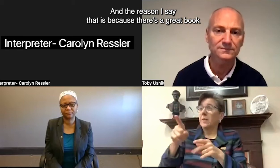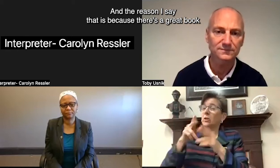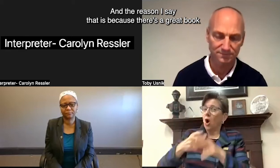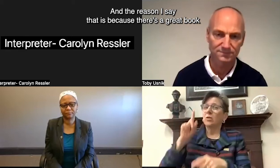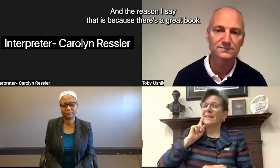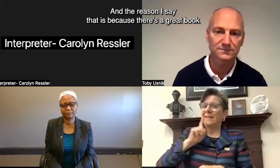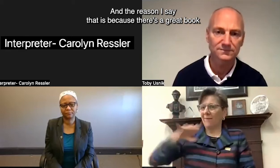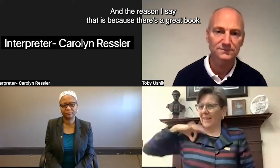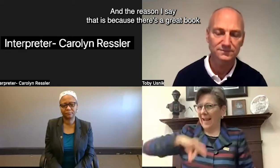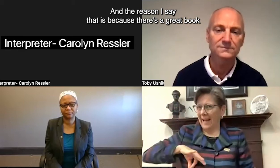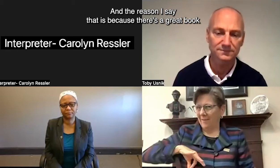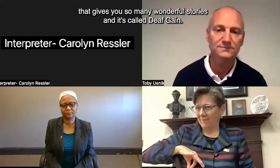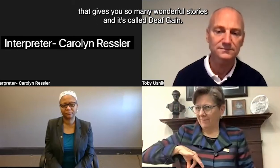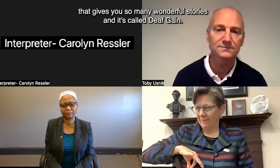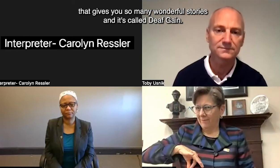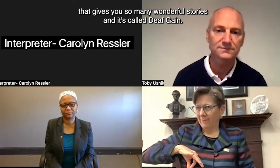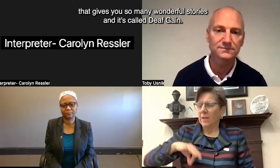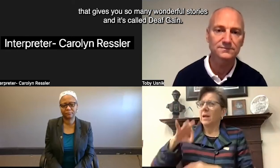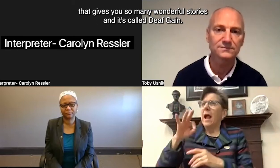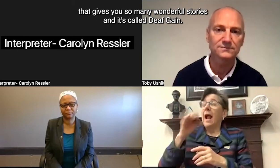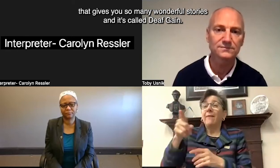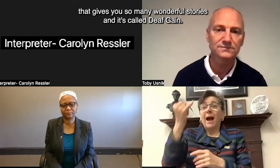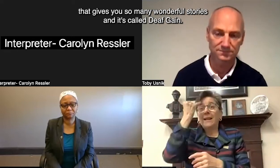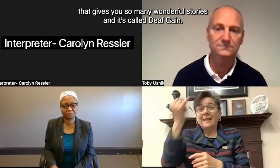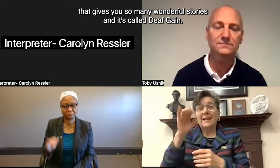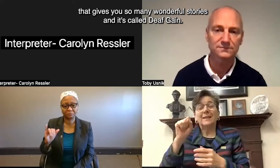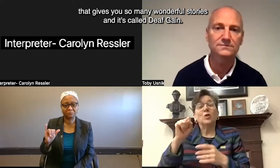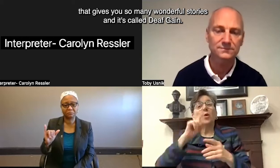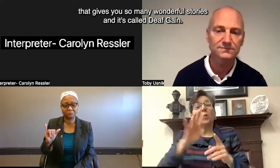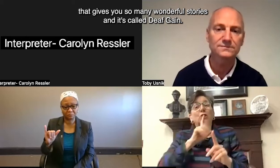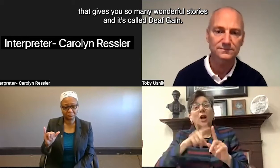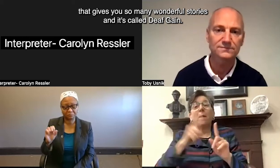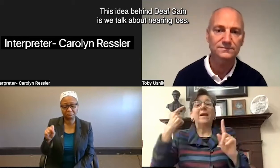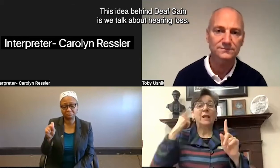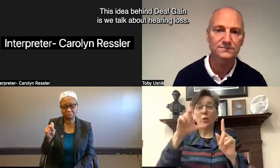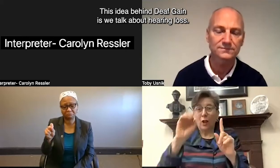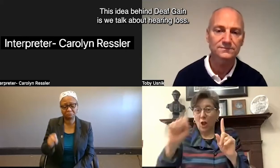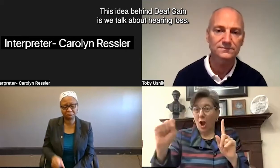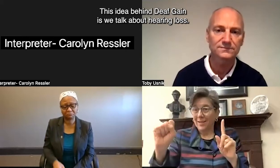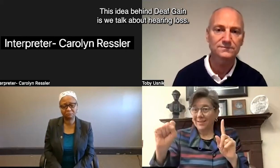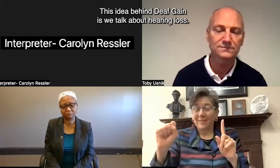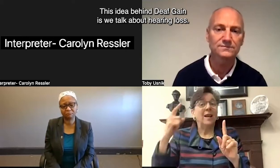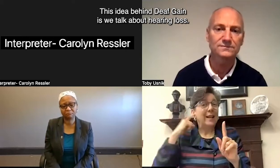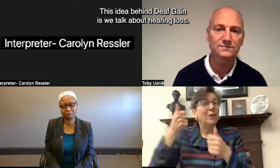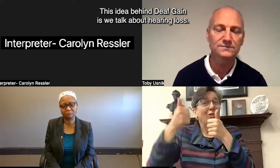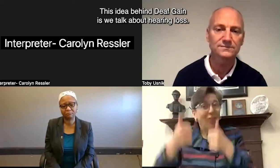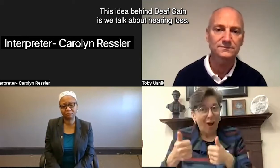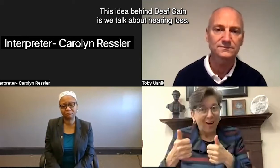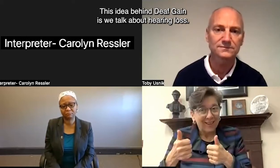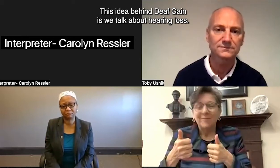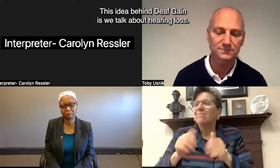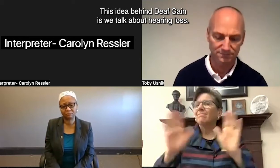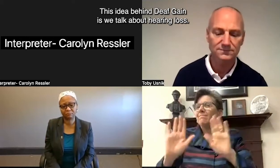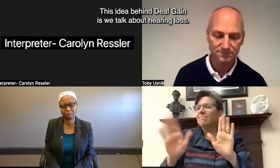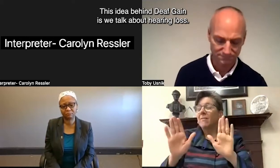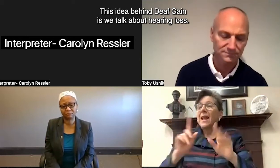that gives you so many wonderful stories, and it's called Deaf Gain. This idea behind Deaf Gain is we talk about hearing loss